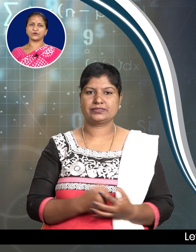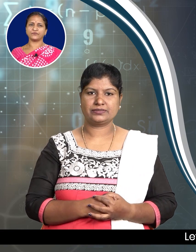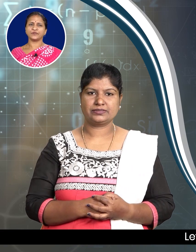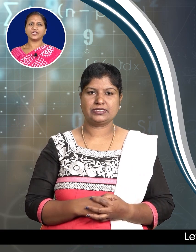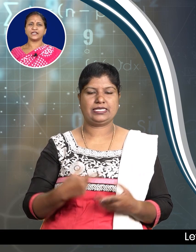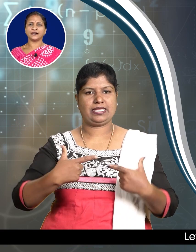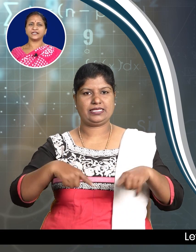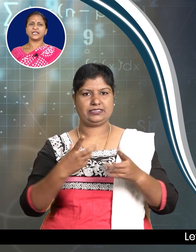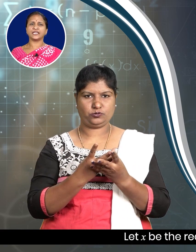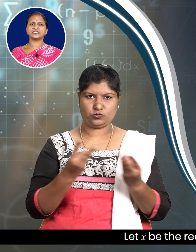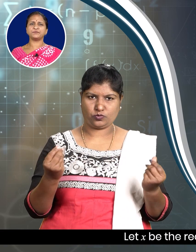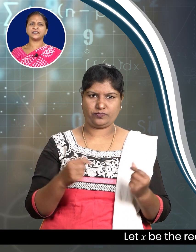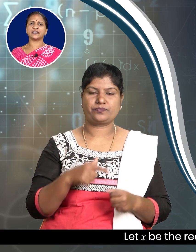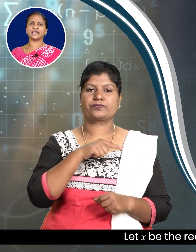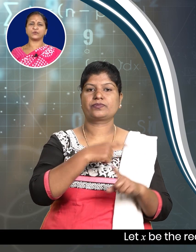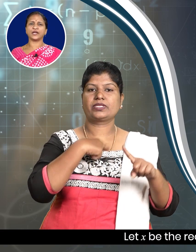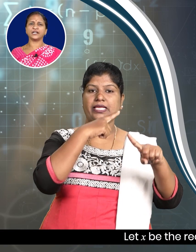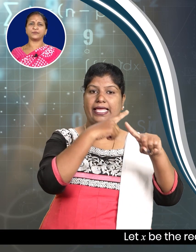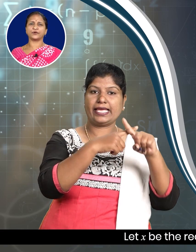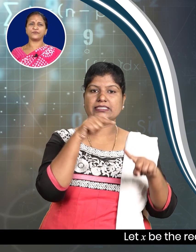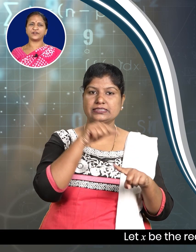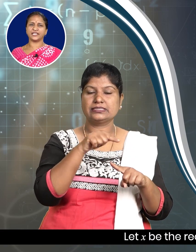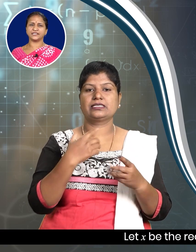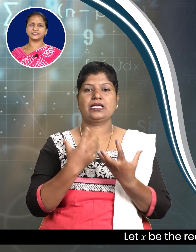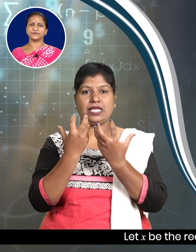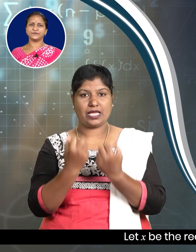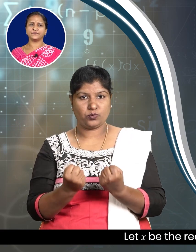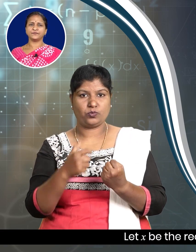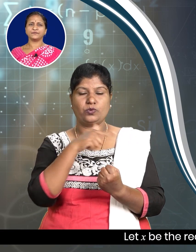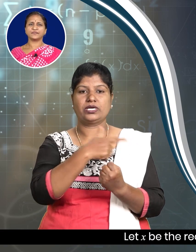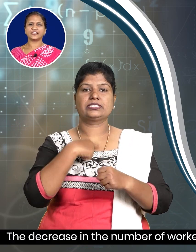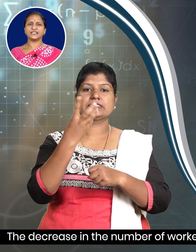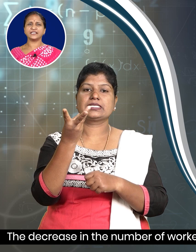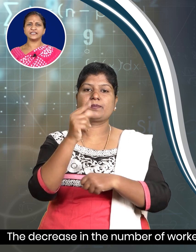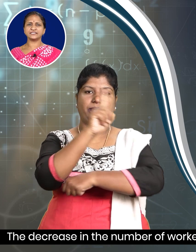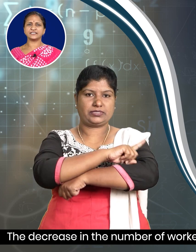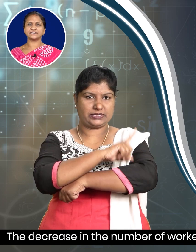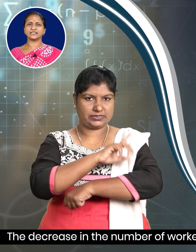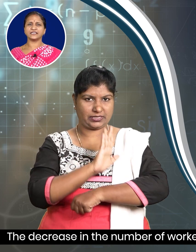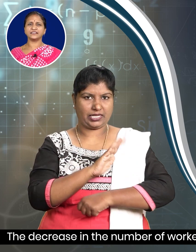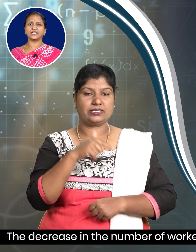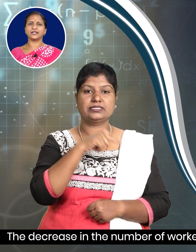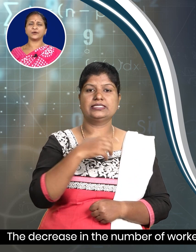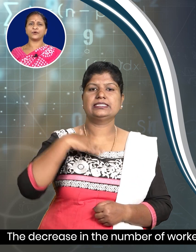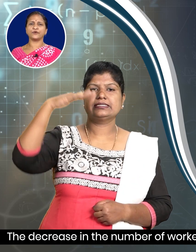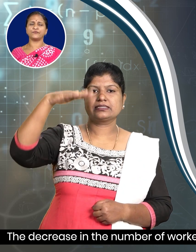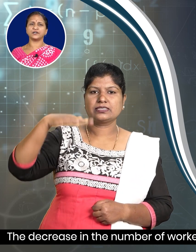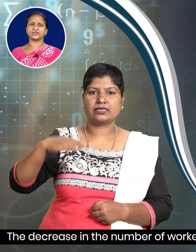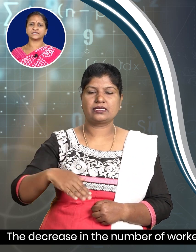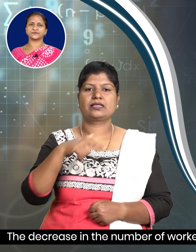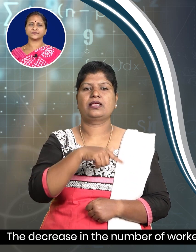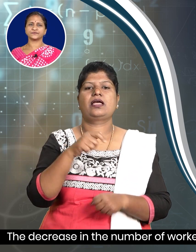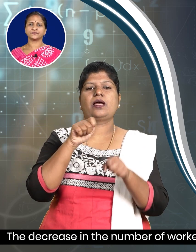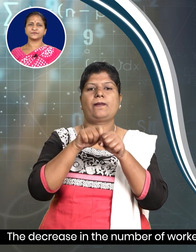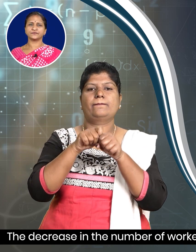Let's solve. Let x be the required number of days that decreases in the number of